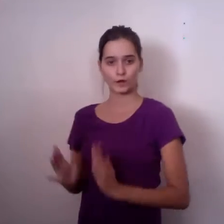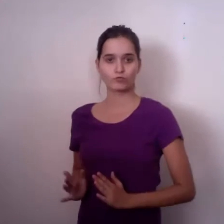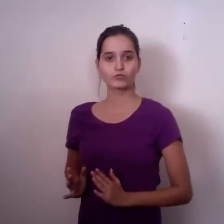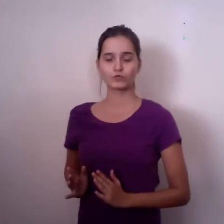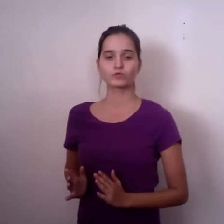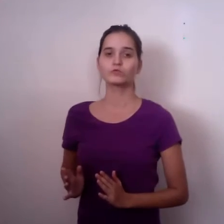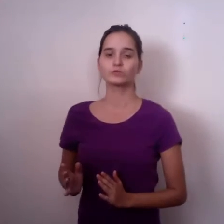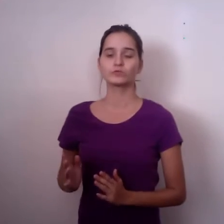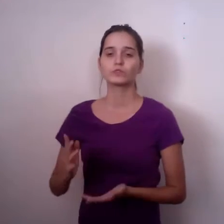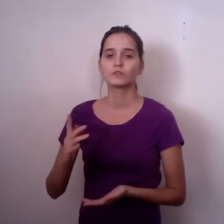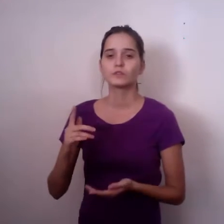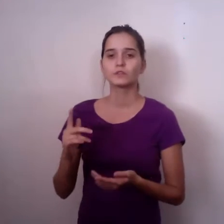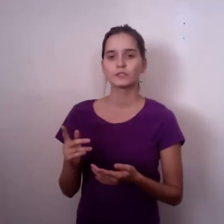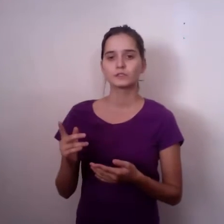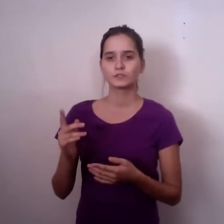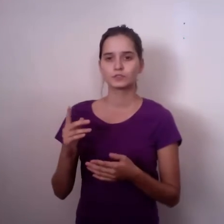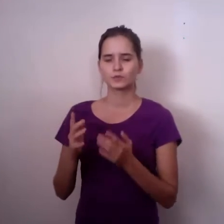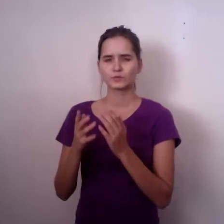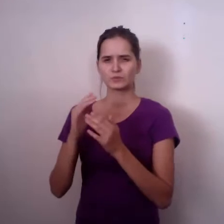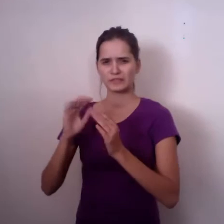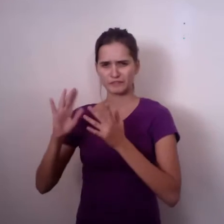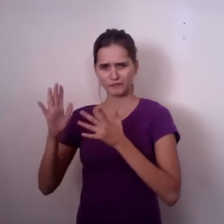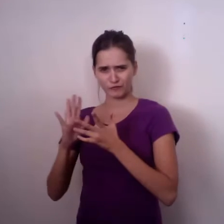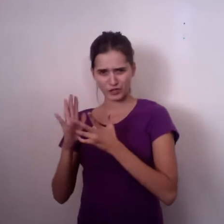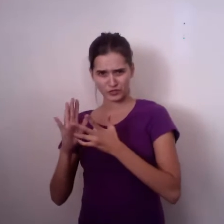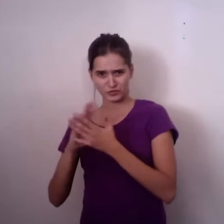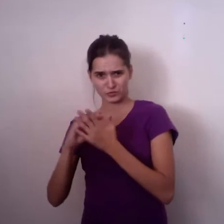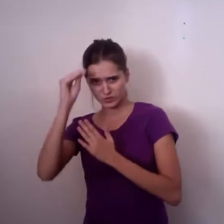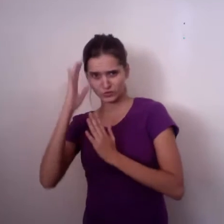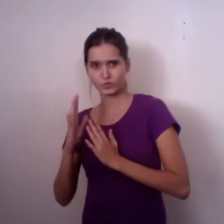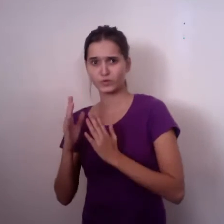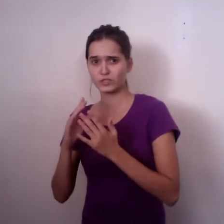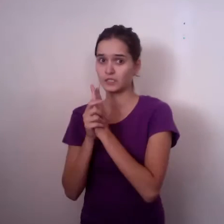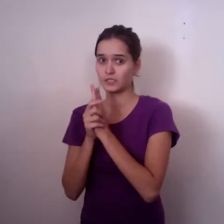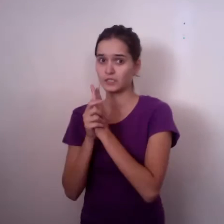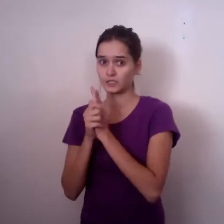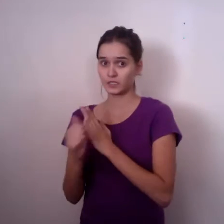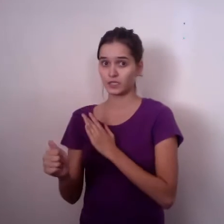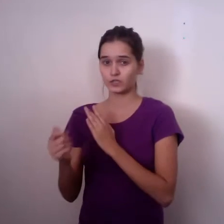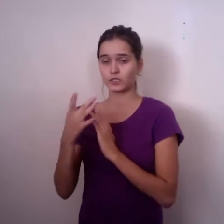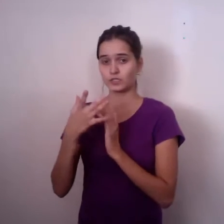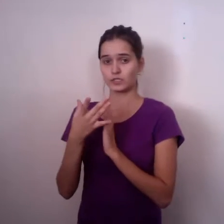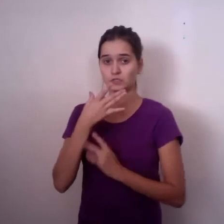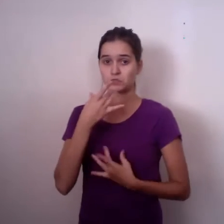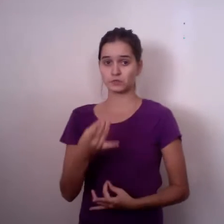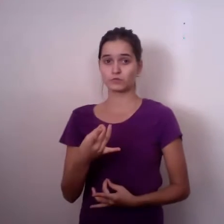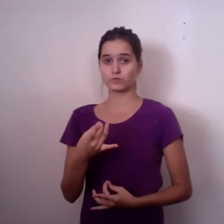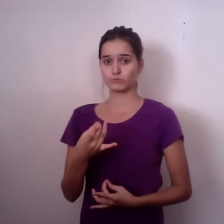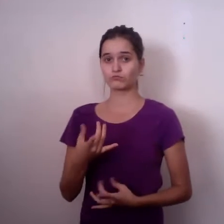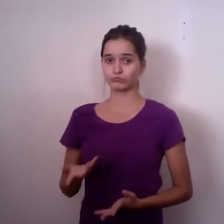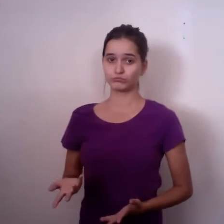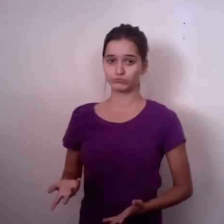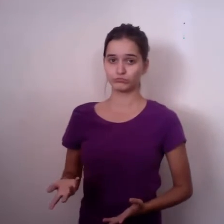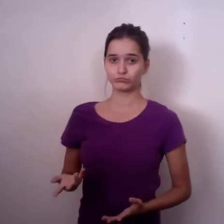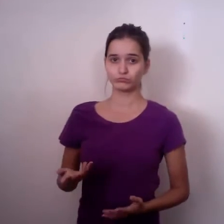level, you really get some kind of interesting projects. And so that's one thing I like to do with this reading class that I teach.